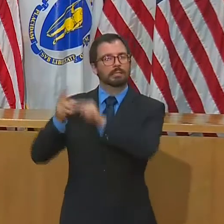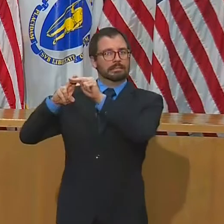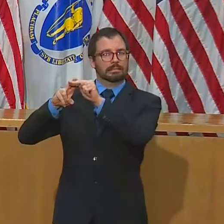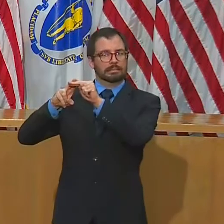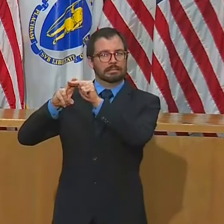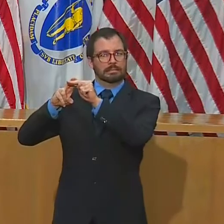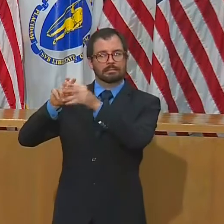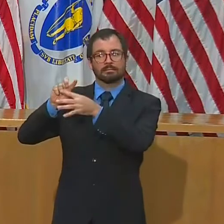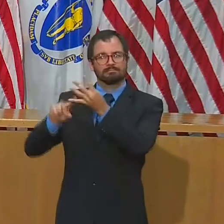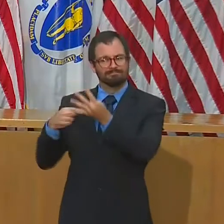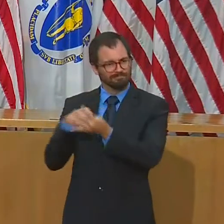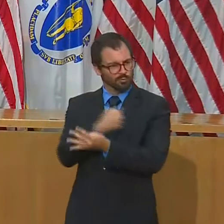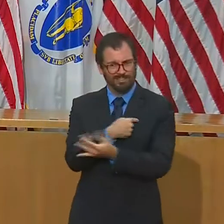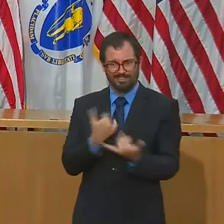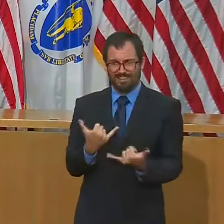basis.